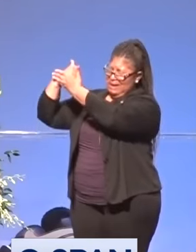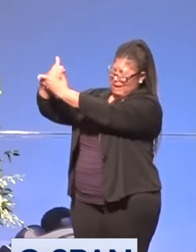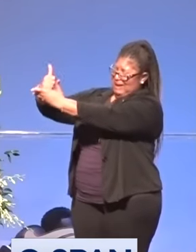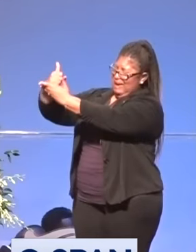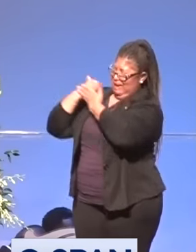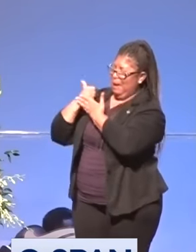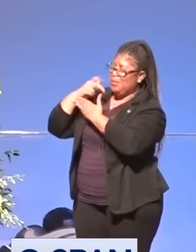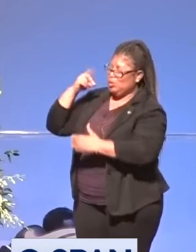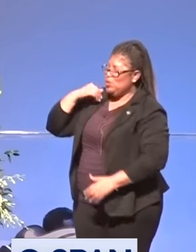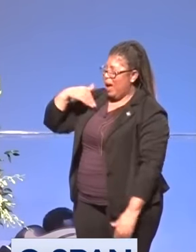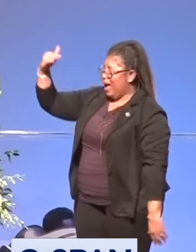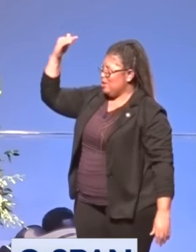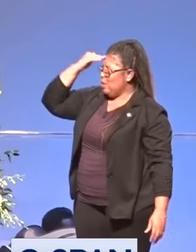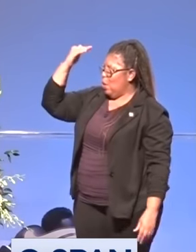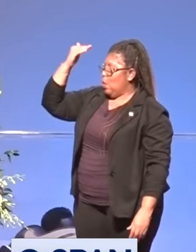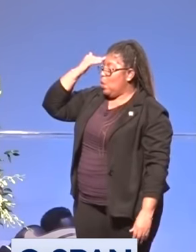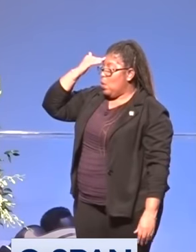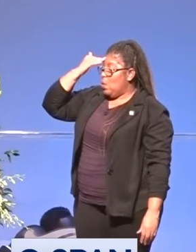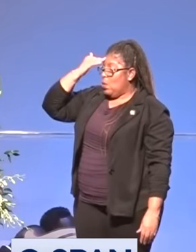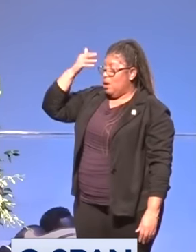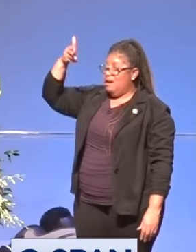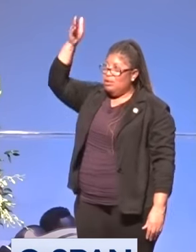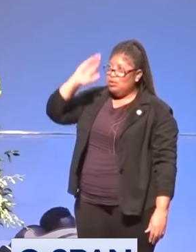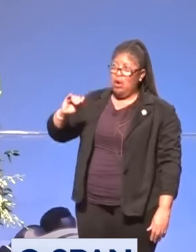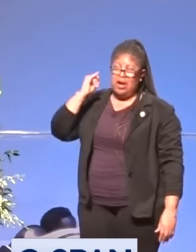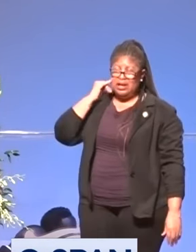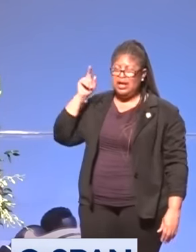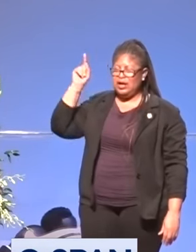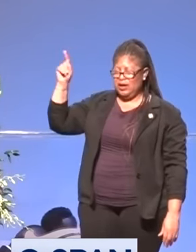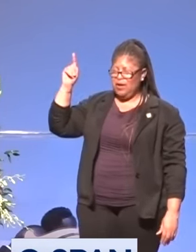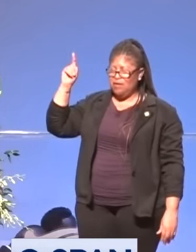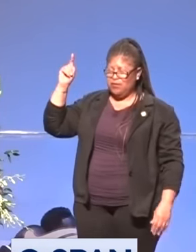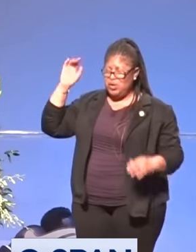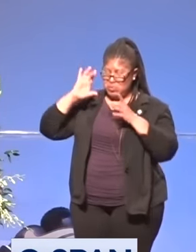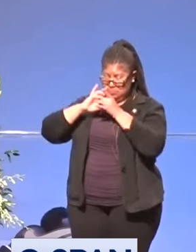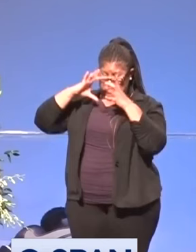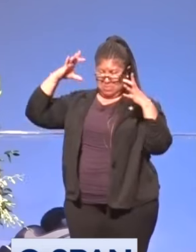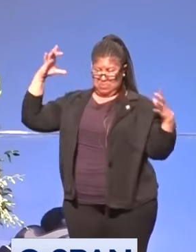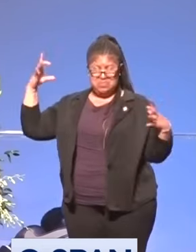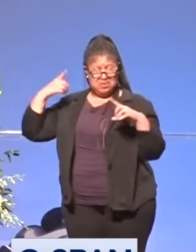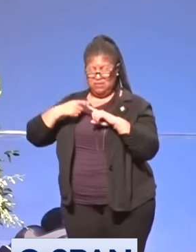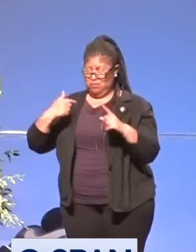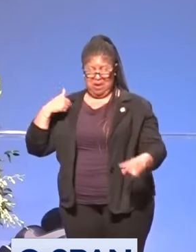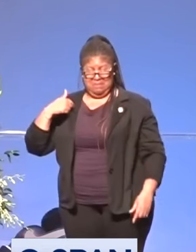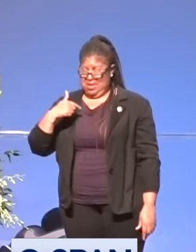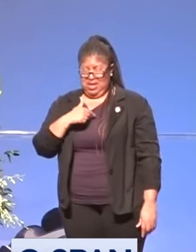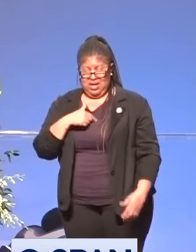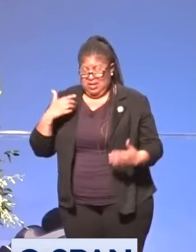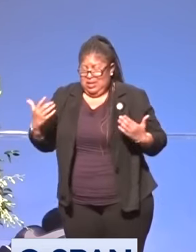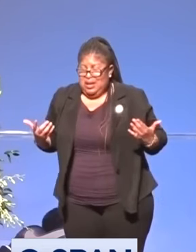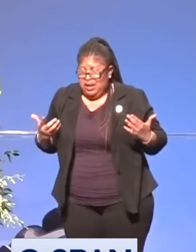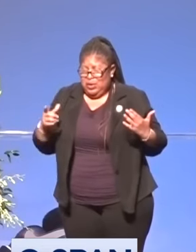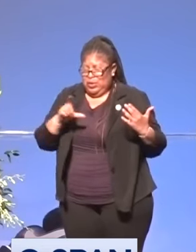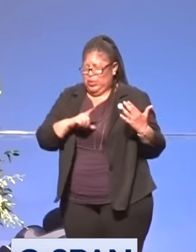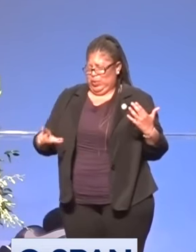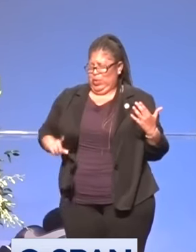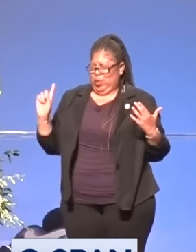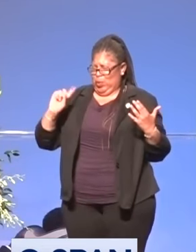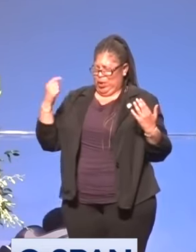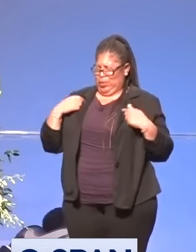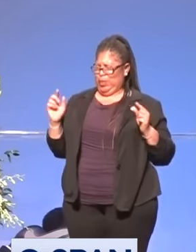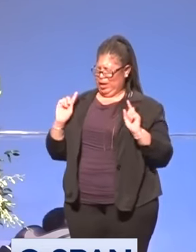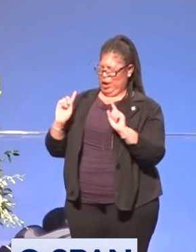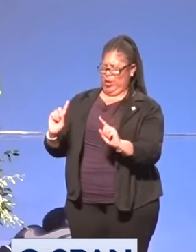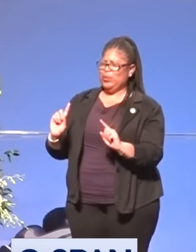do I know. And God, if you withdraw yourself from us, Father, where shall we